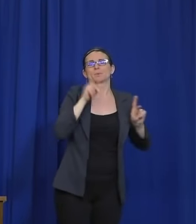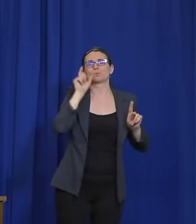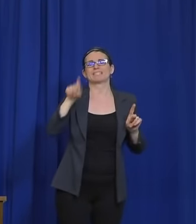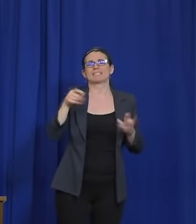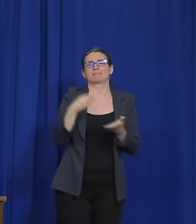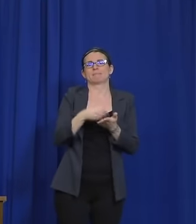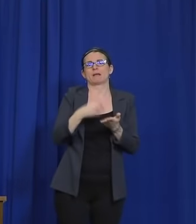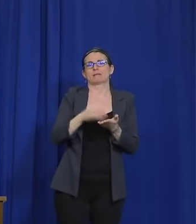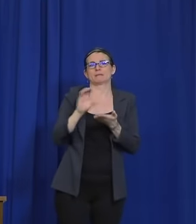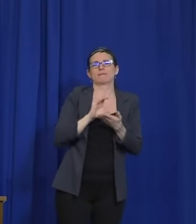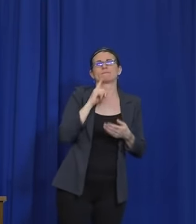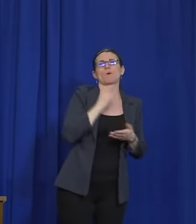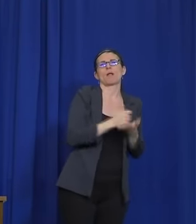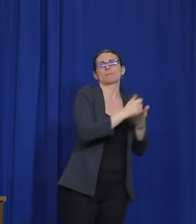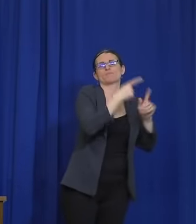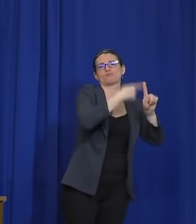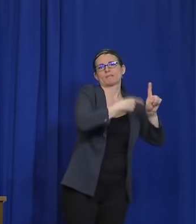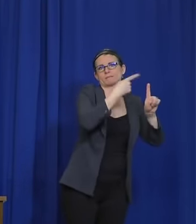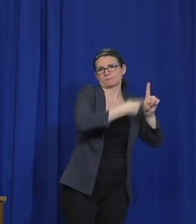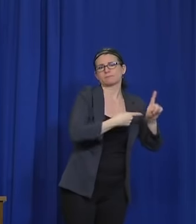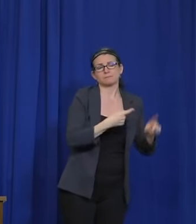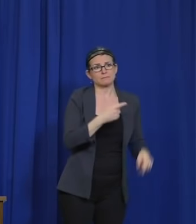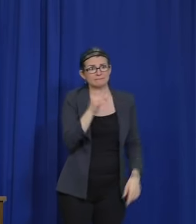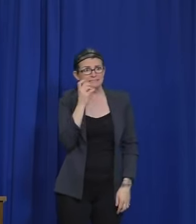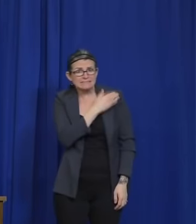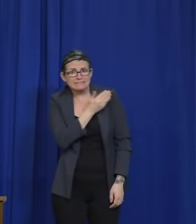relief checks. If you go online to